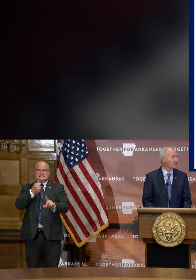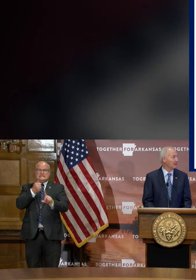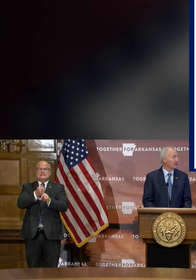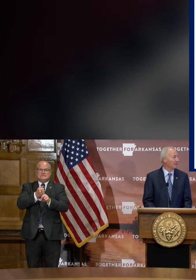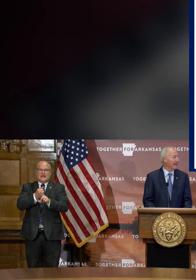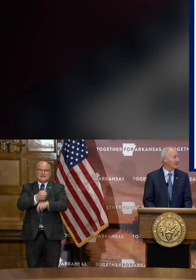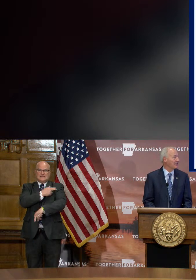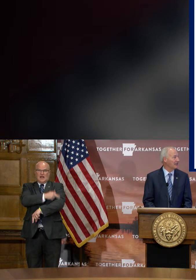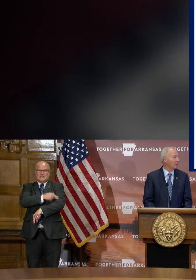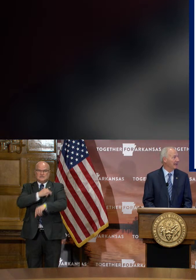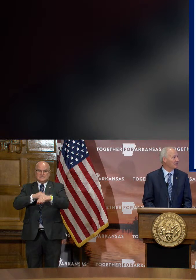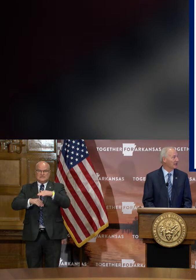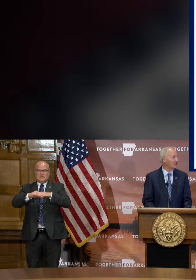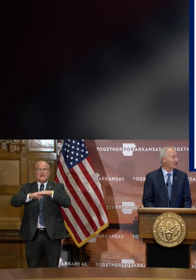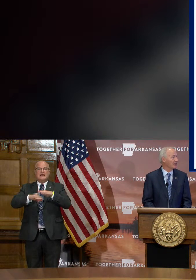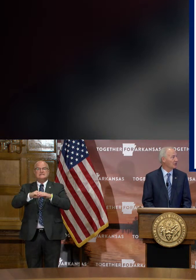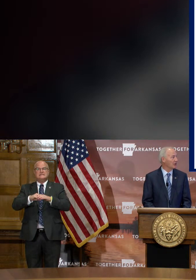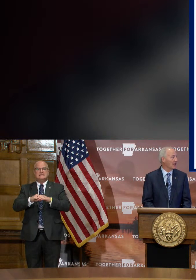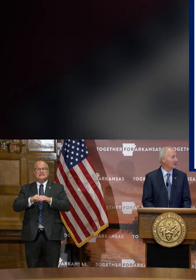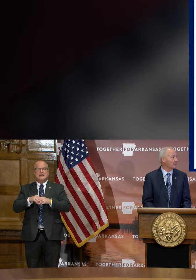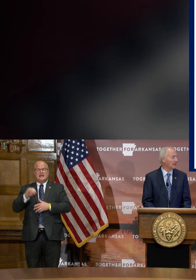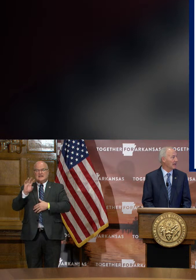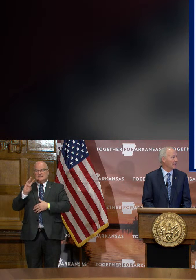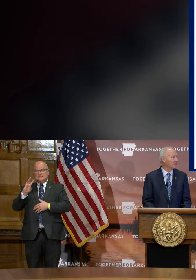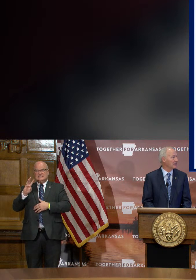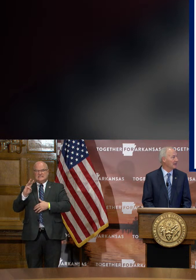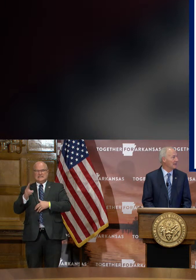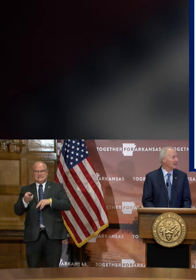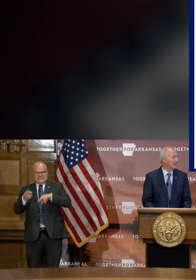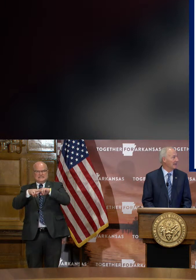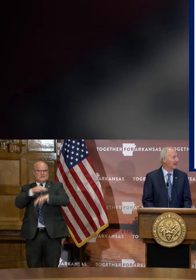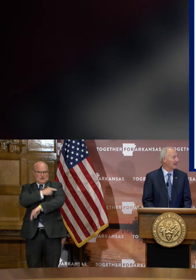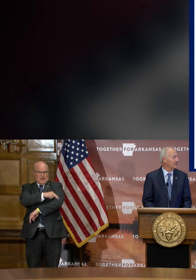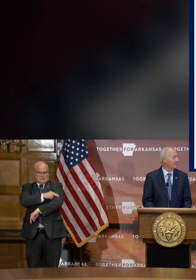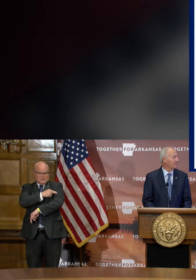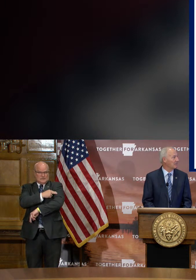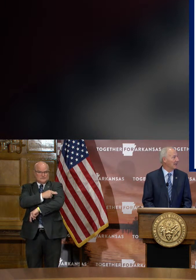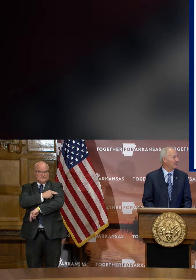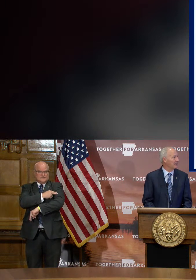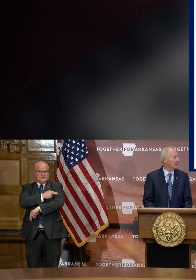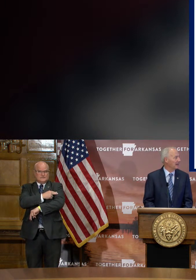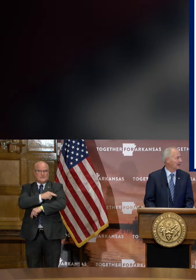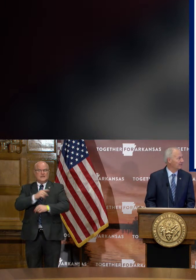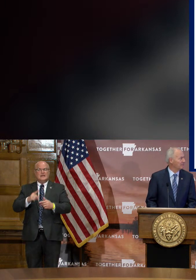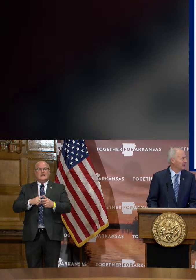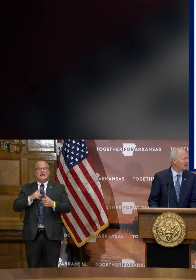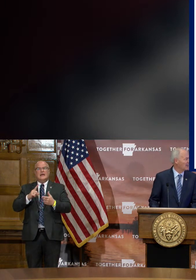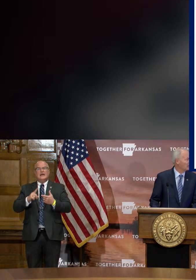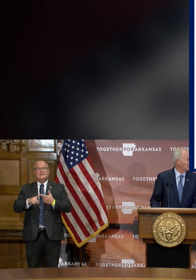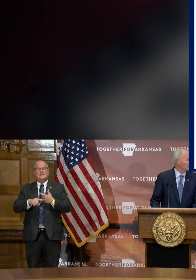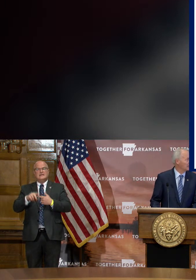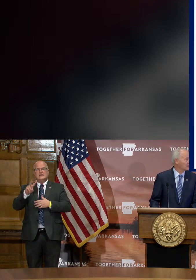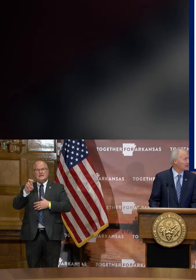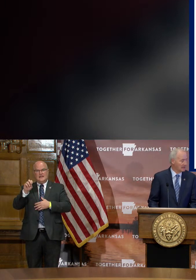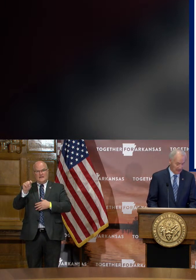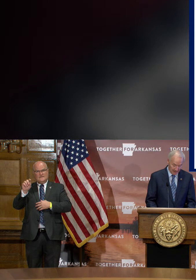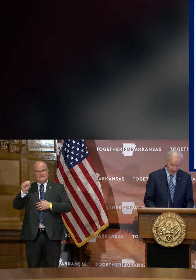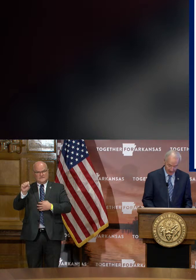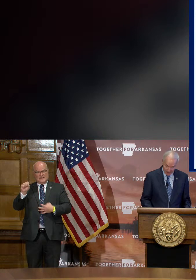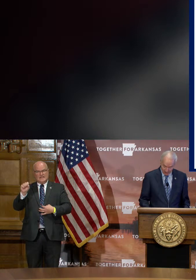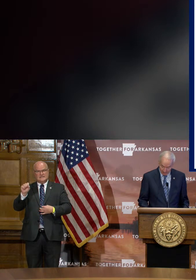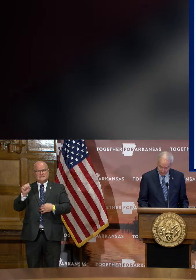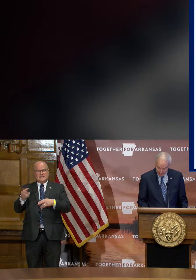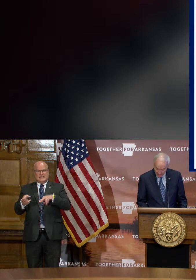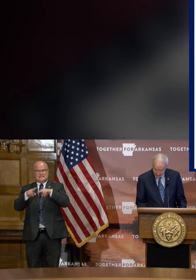impacts our hospital capacity. We have 6 additional hospitalized, and then our ventilators is